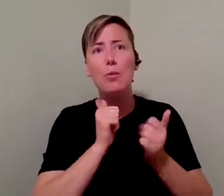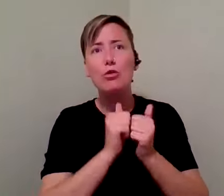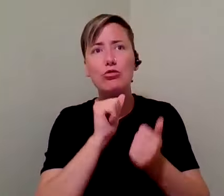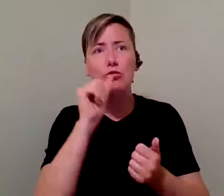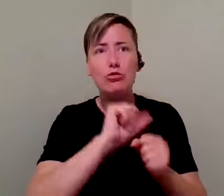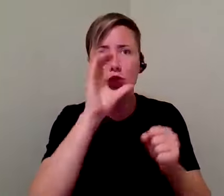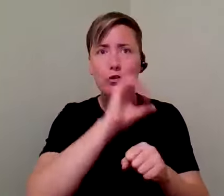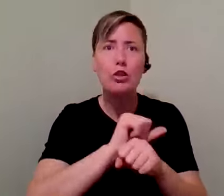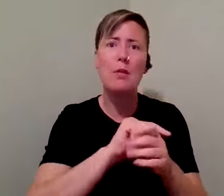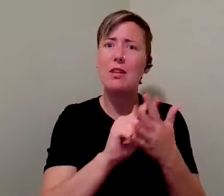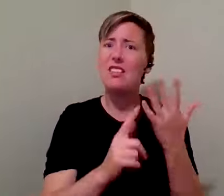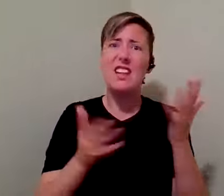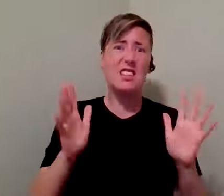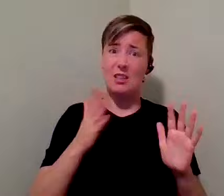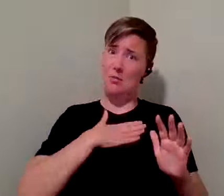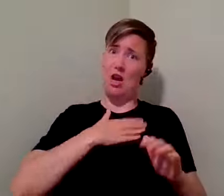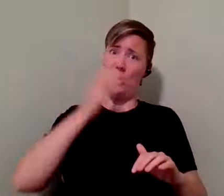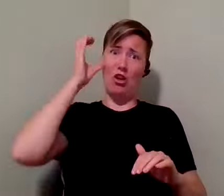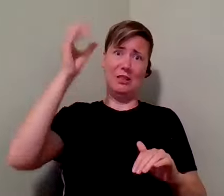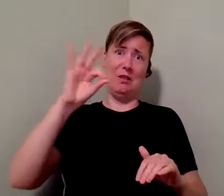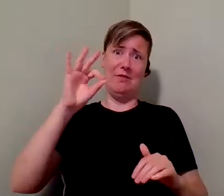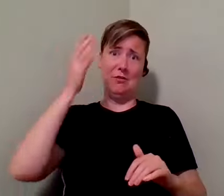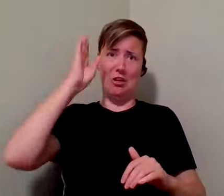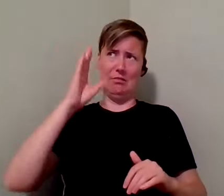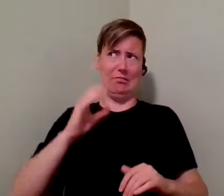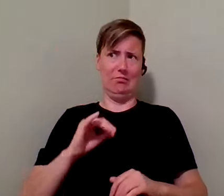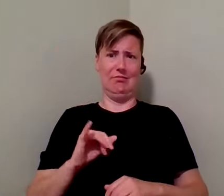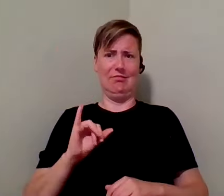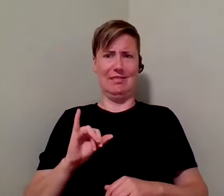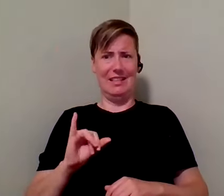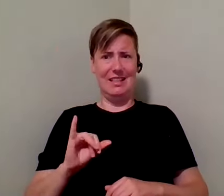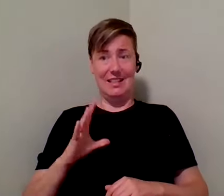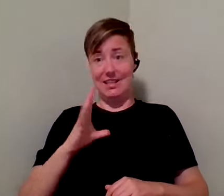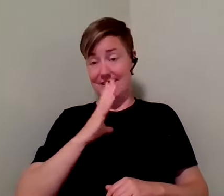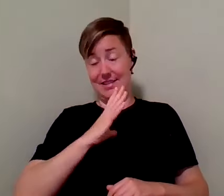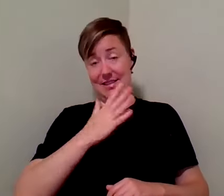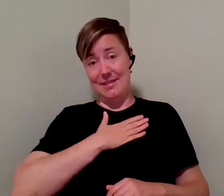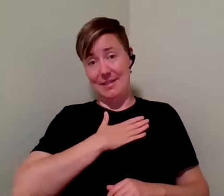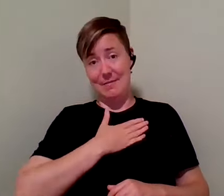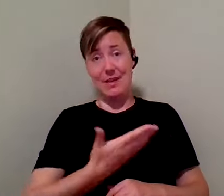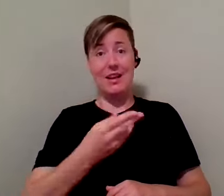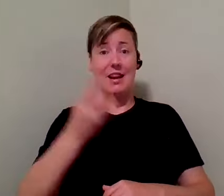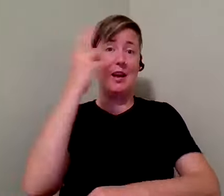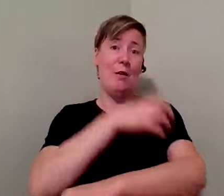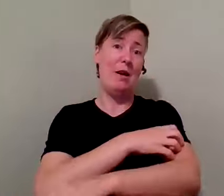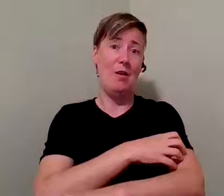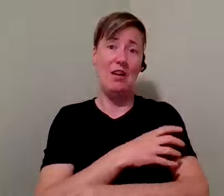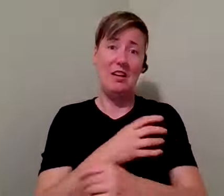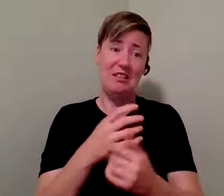concept of God. So I was willing to admit there was a power greater than myself. Boom, step 2 done. And this is like